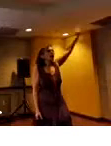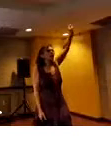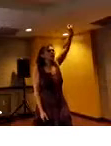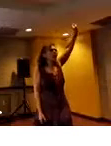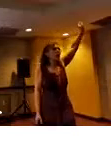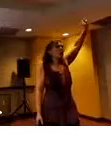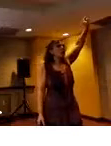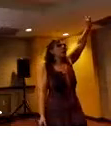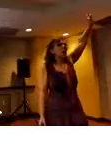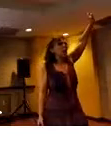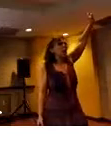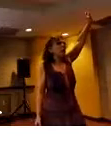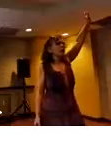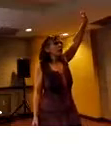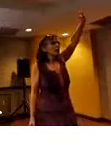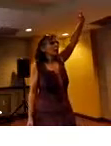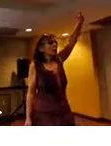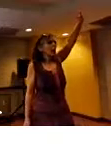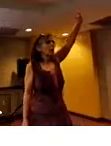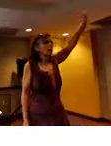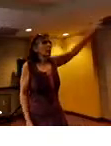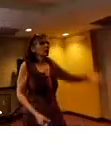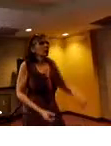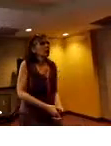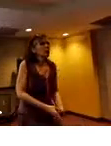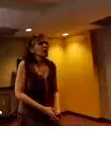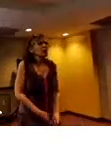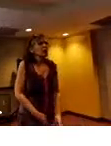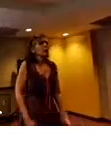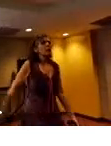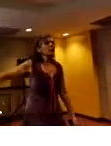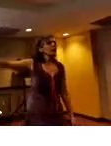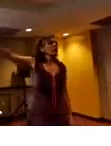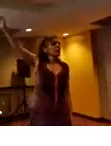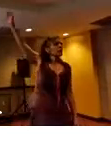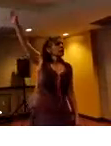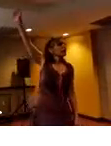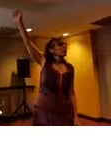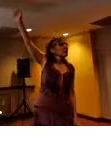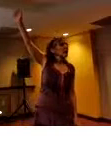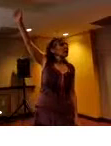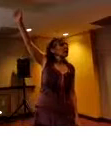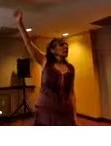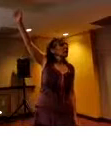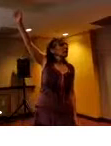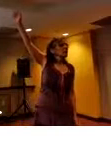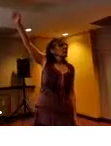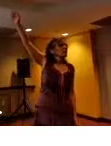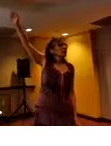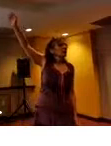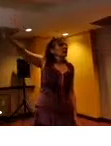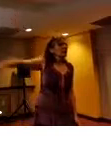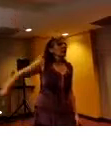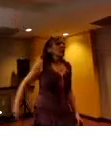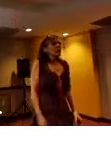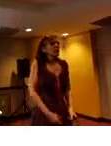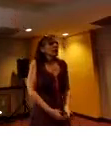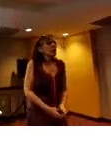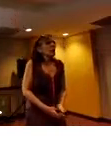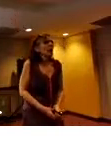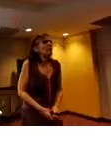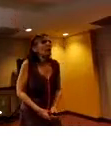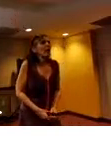No. Raise your hands. No. The web is accessible. Yes.